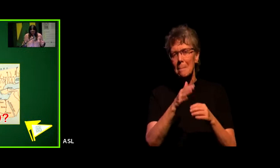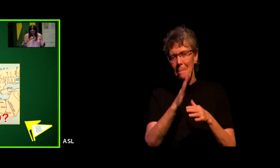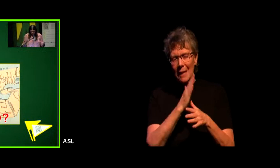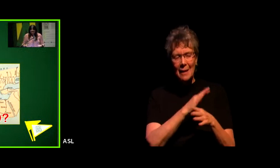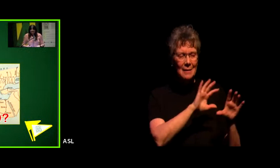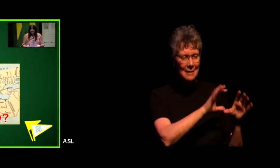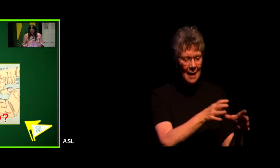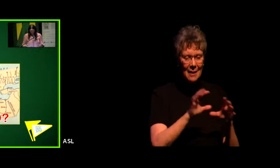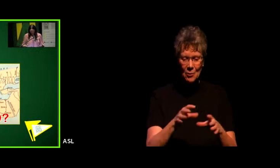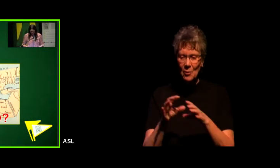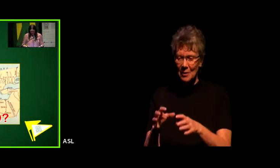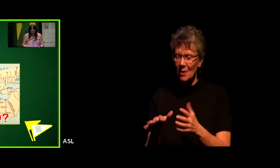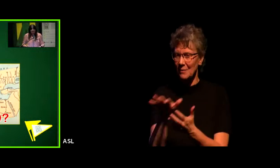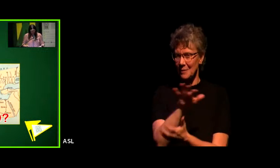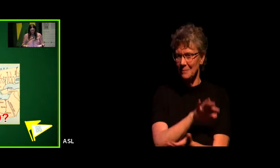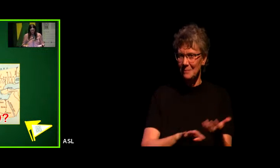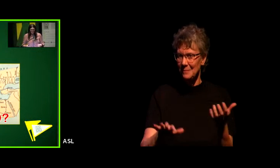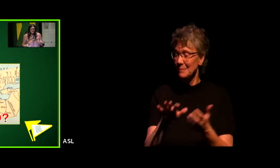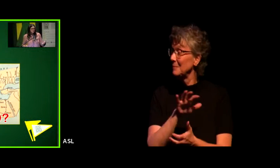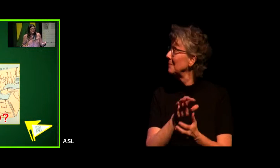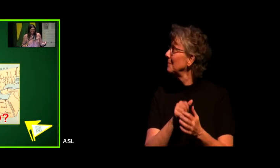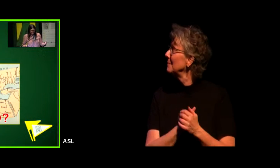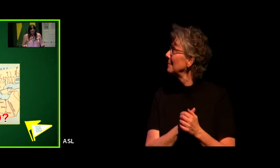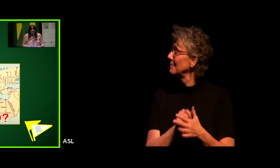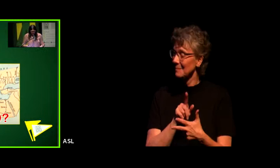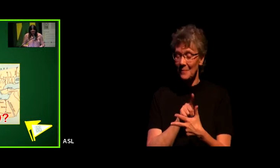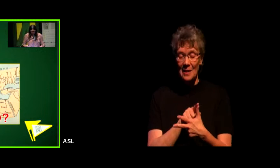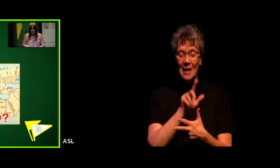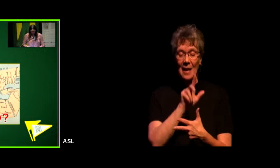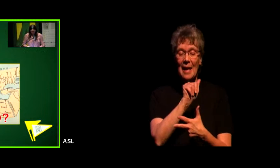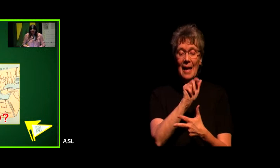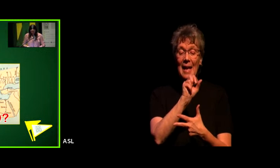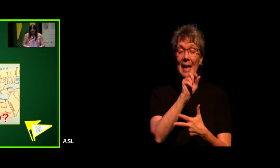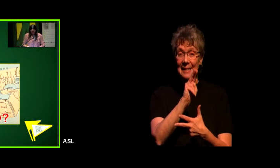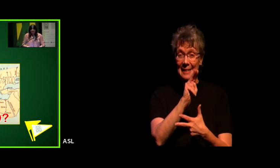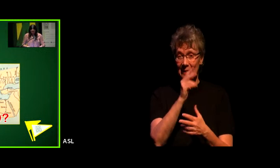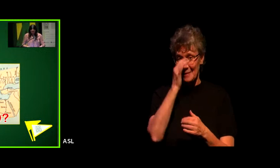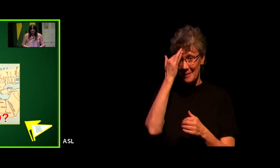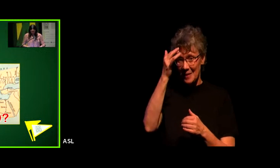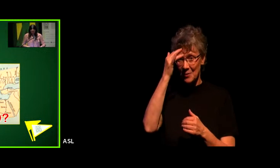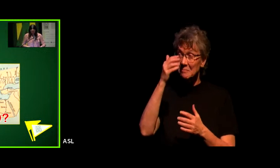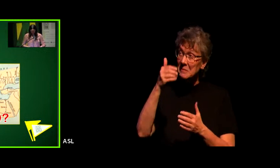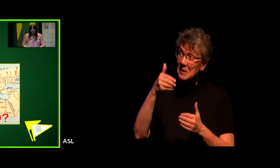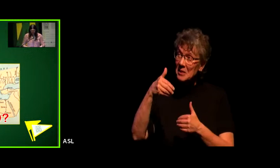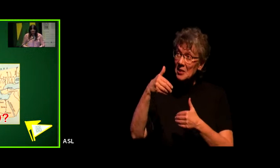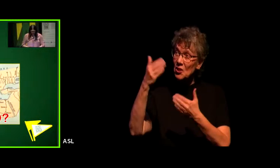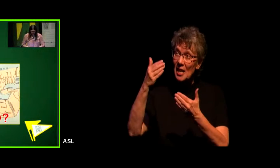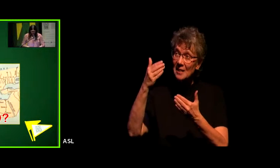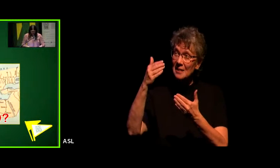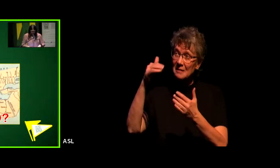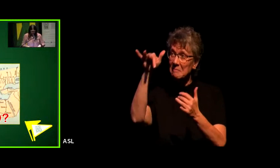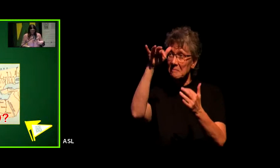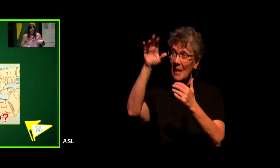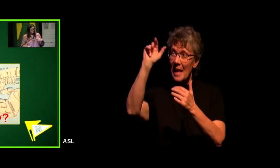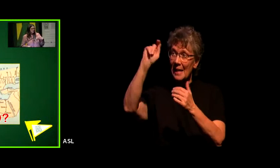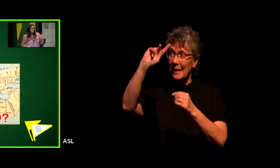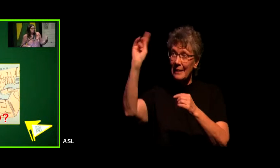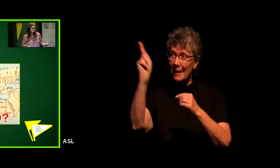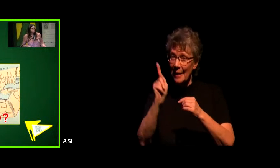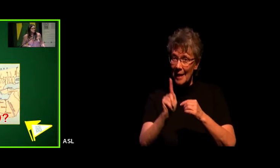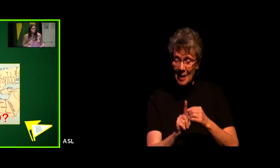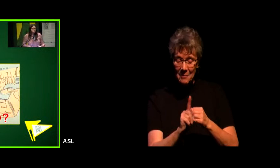them. There are ancient astronaut or aliens theories, which propose extraterrestrials interfered in human evolution, sometimes